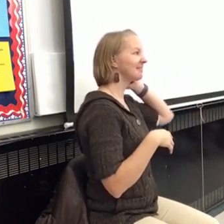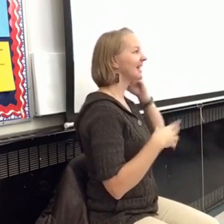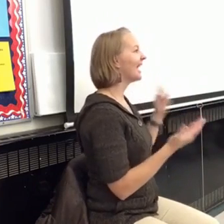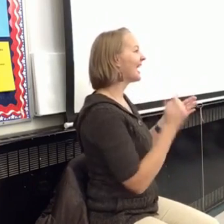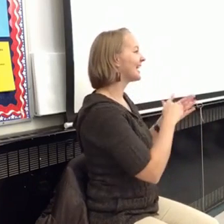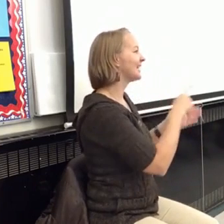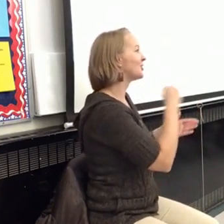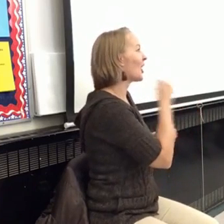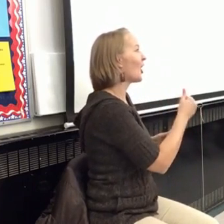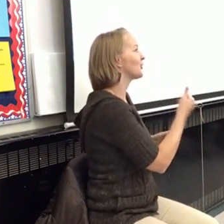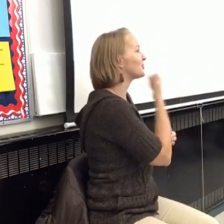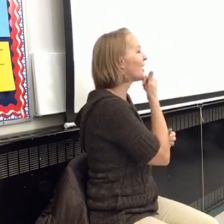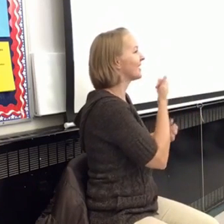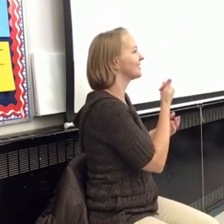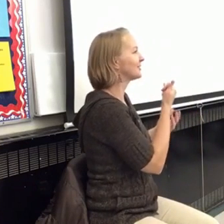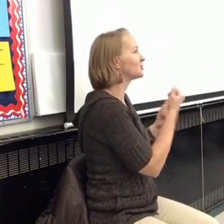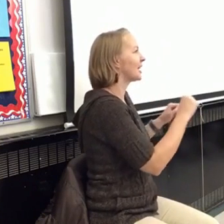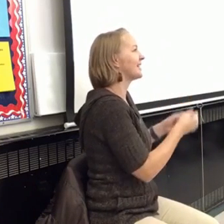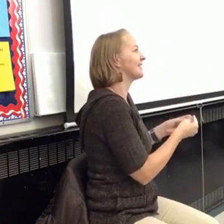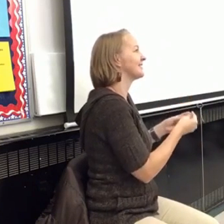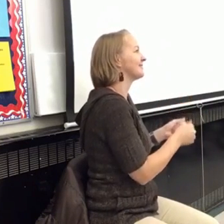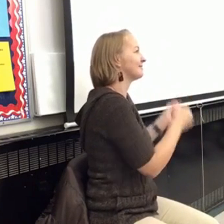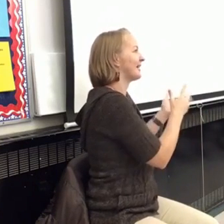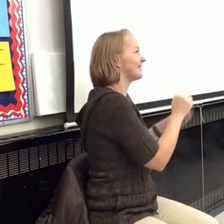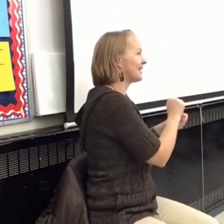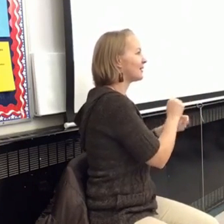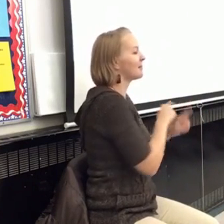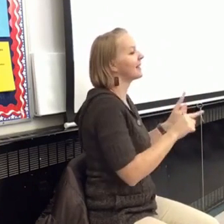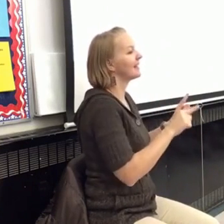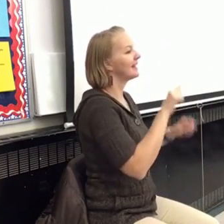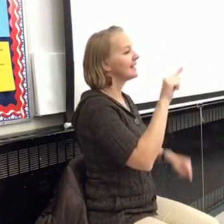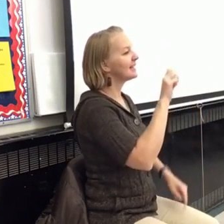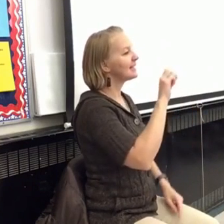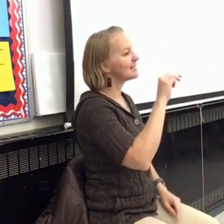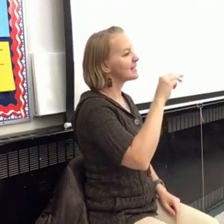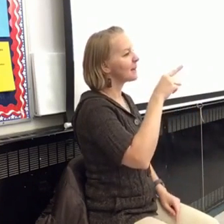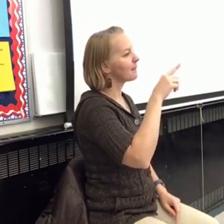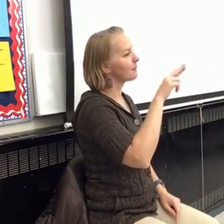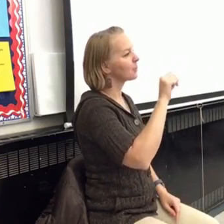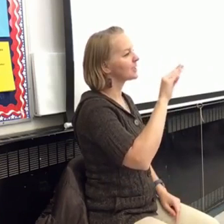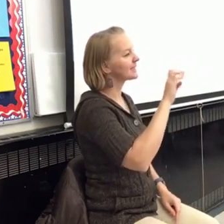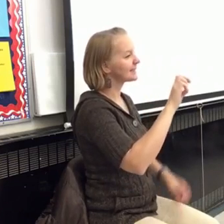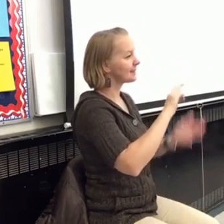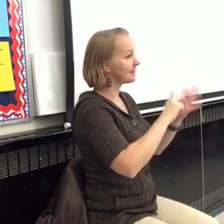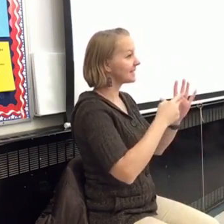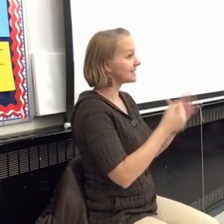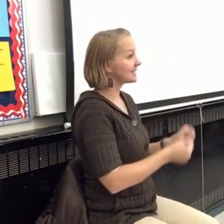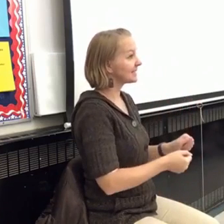again, you're not wrong. Abolition did happen. But it's a temperance movement, right? Which is the prohibition of what?